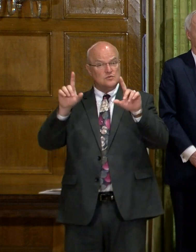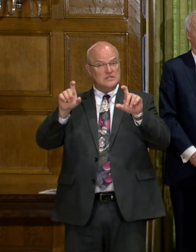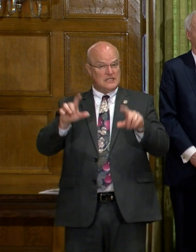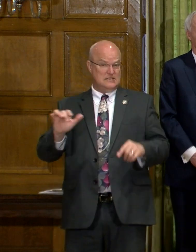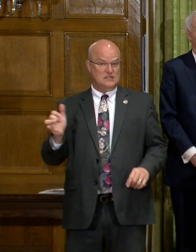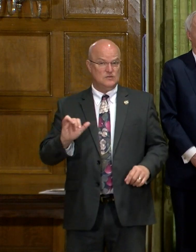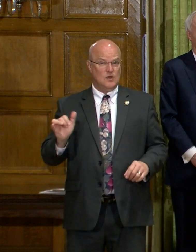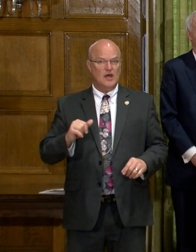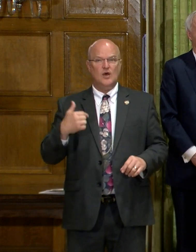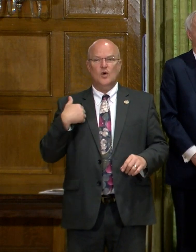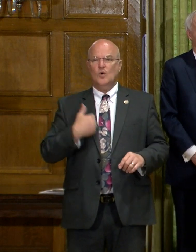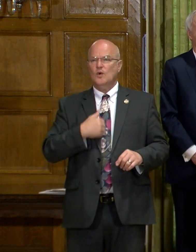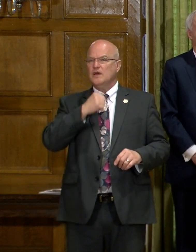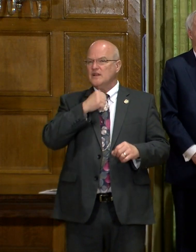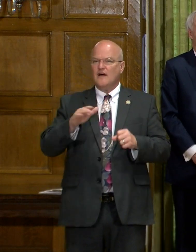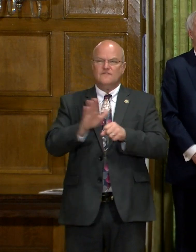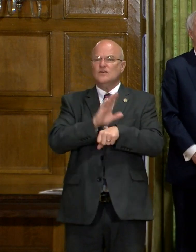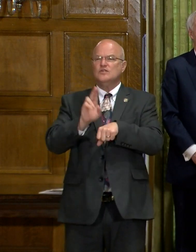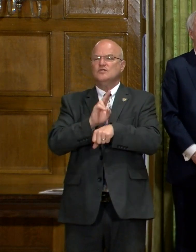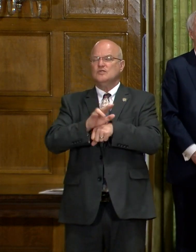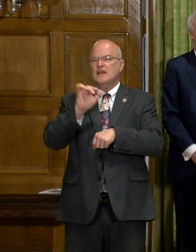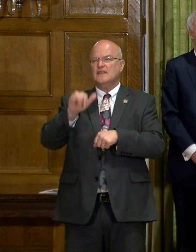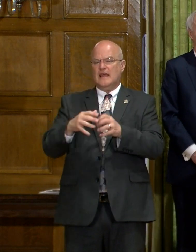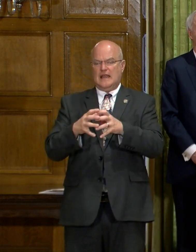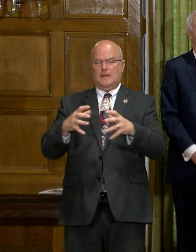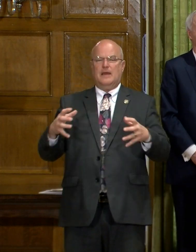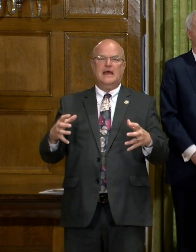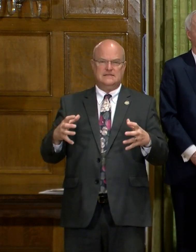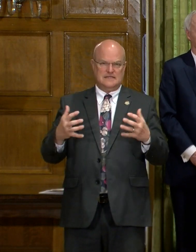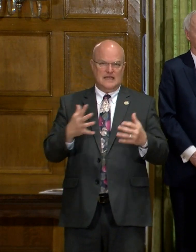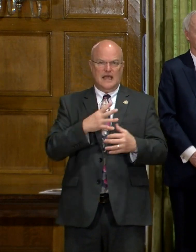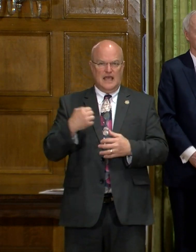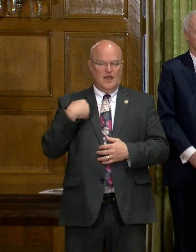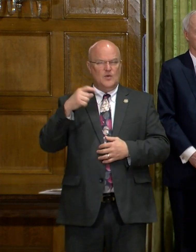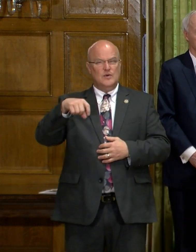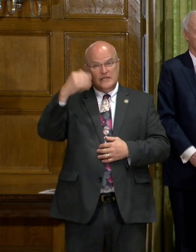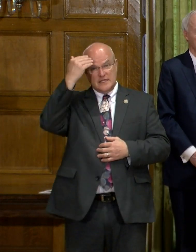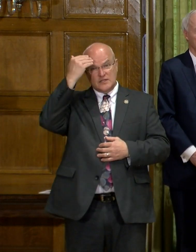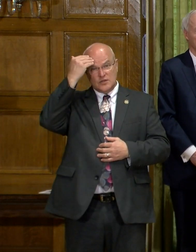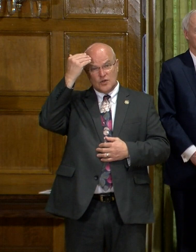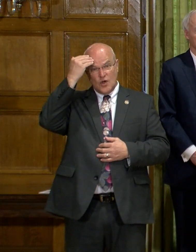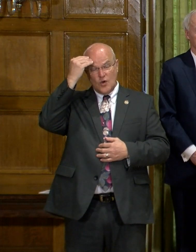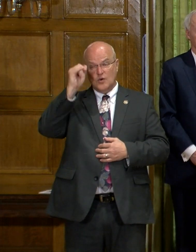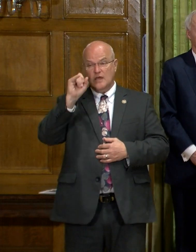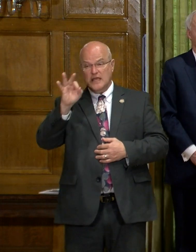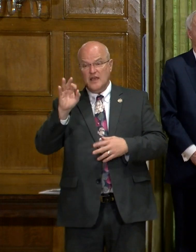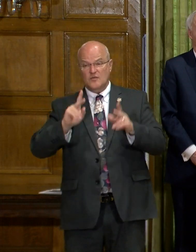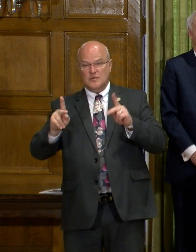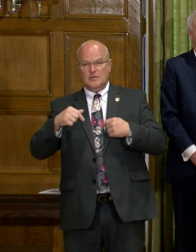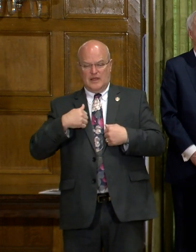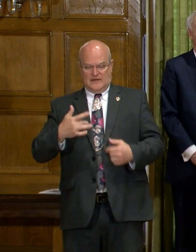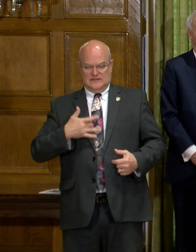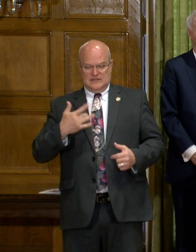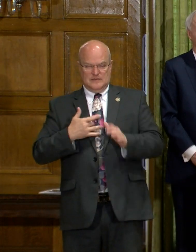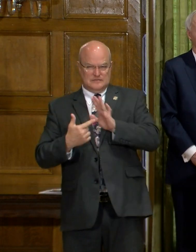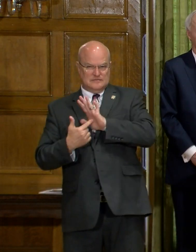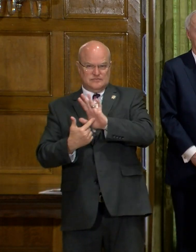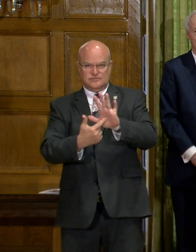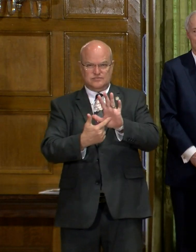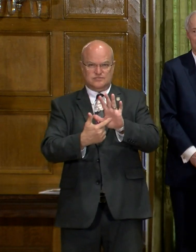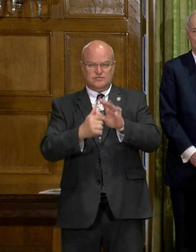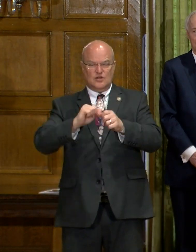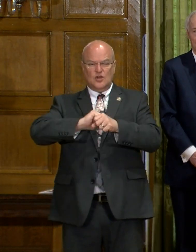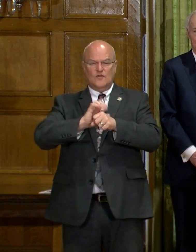testing as well, we are not fully utilizing that capacity, and we need to know if people have symptoms of